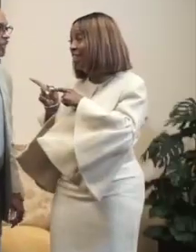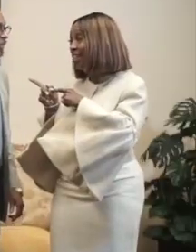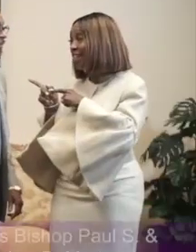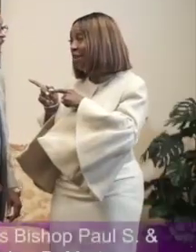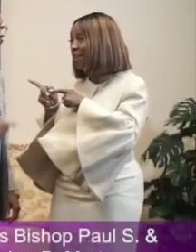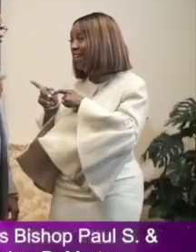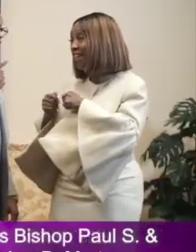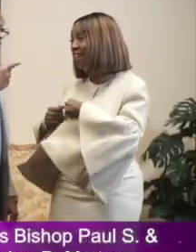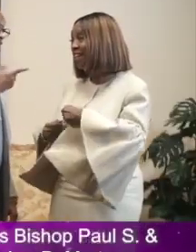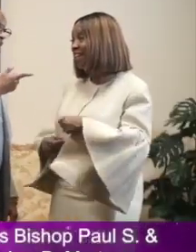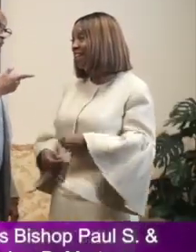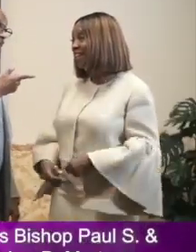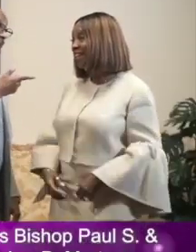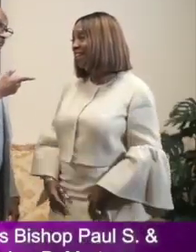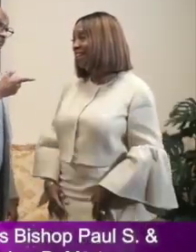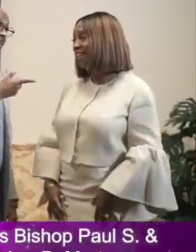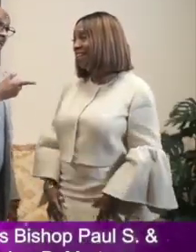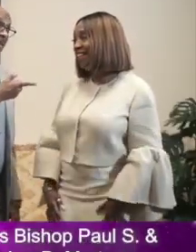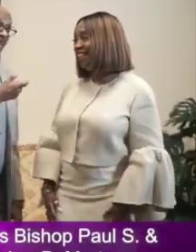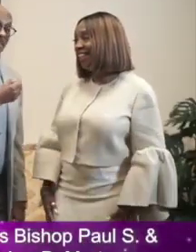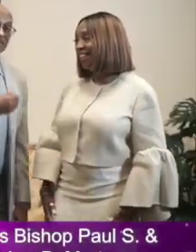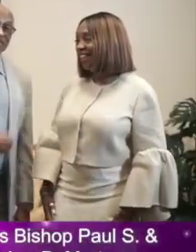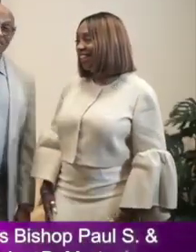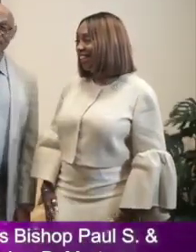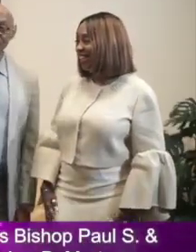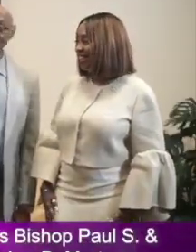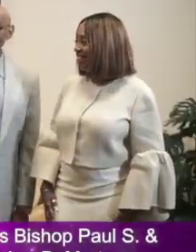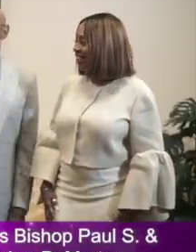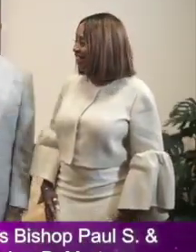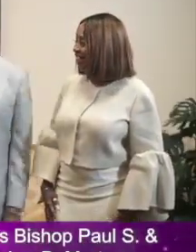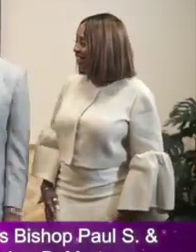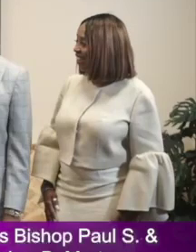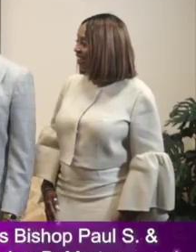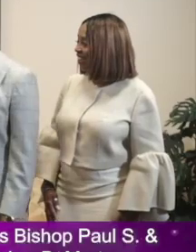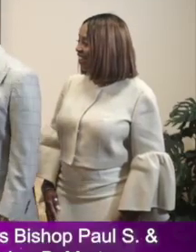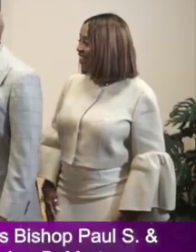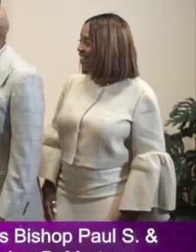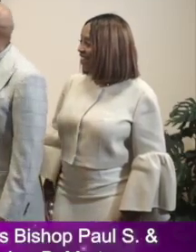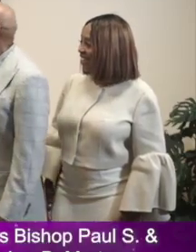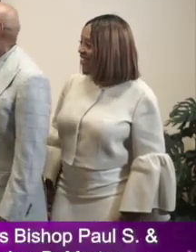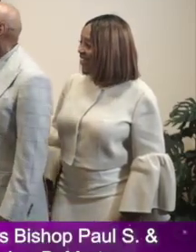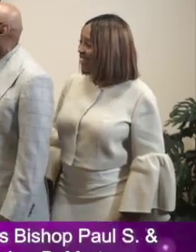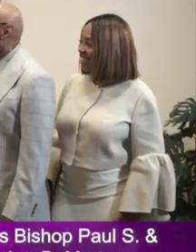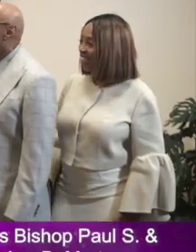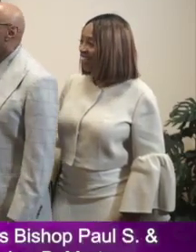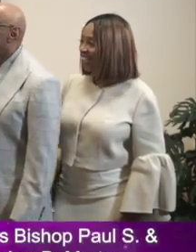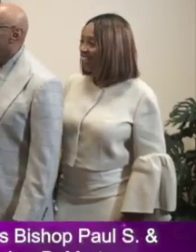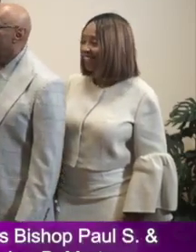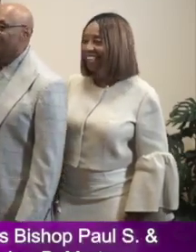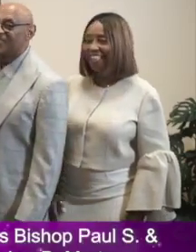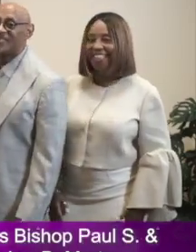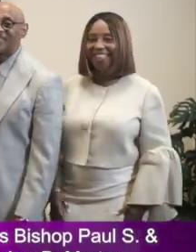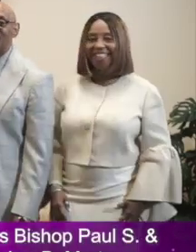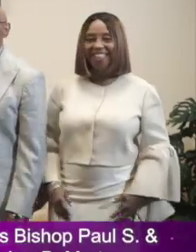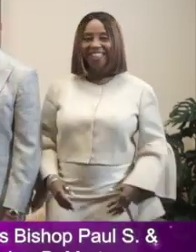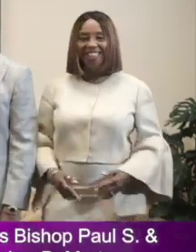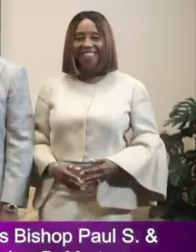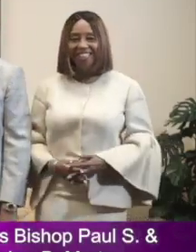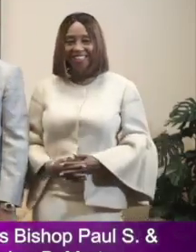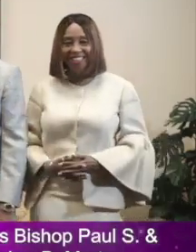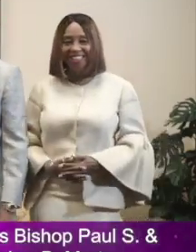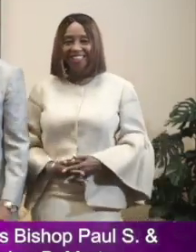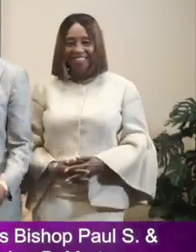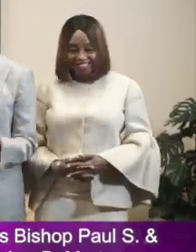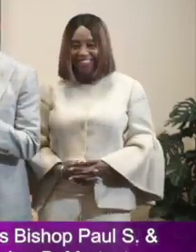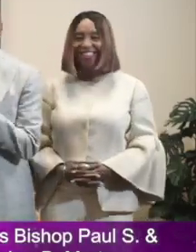Resurrection Sunday is coming. Resurrection Sunday is coming. Hey, Resurrection Sunday is coming. You hear it. Resurrection